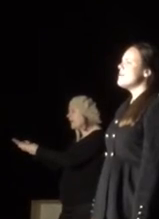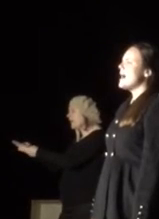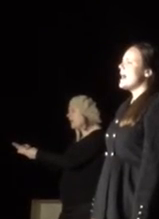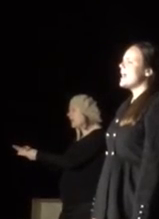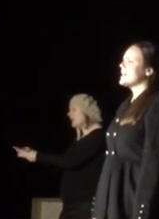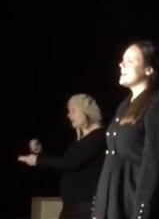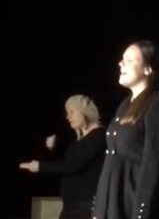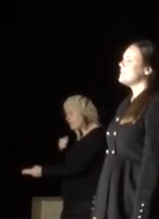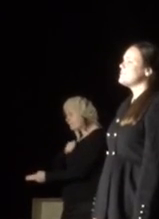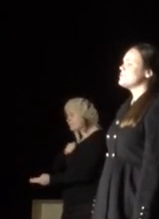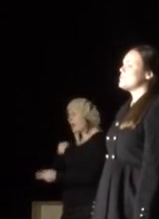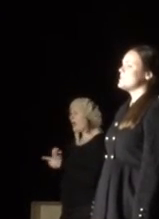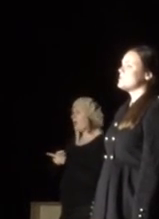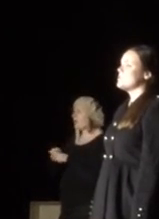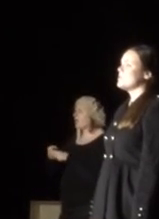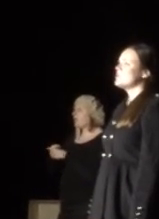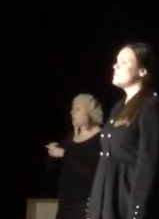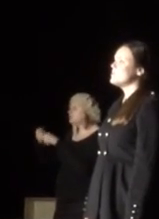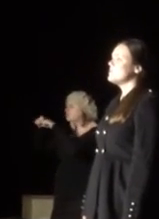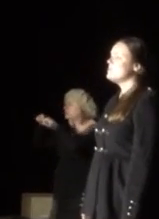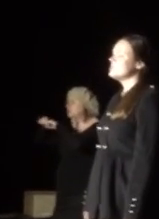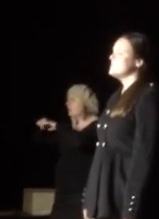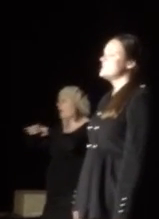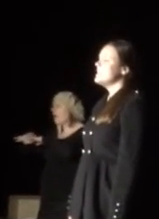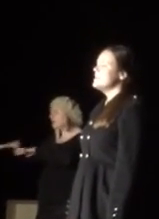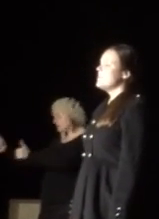for my country's good For